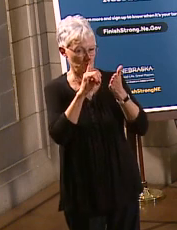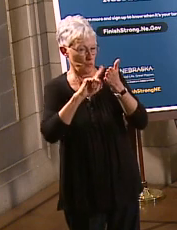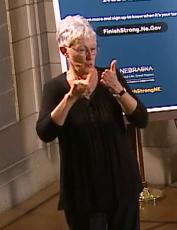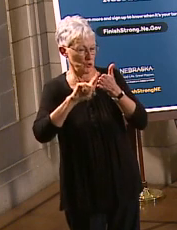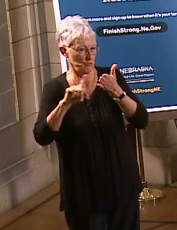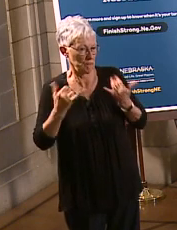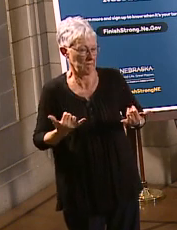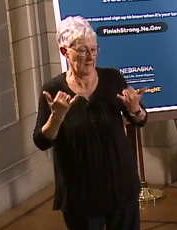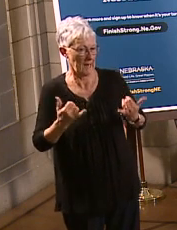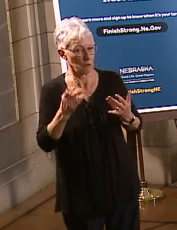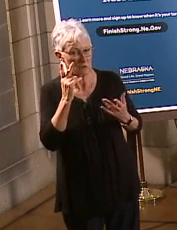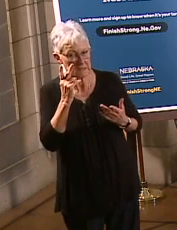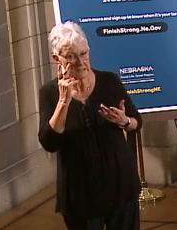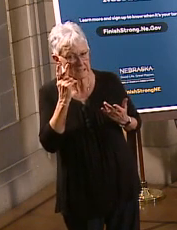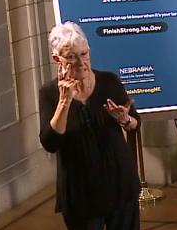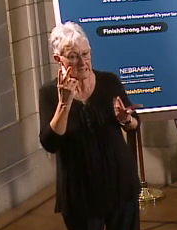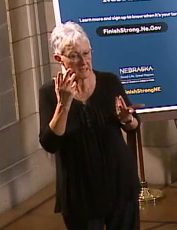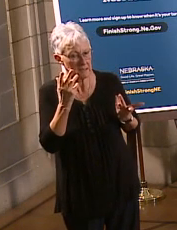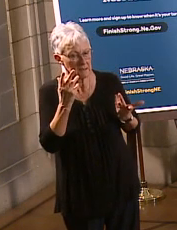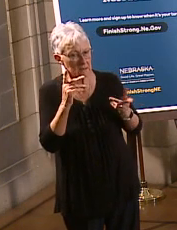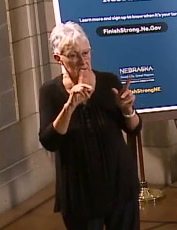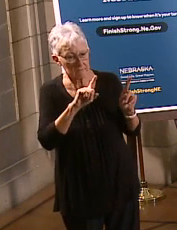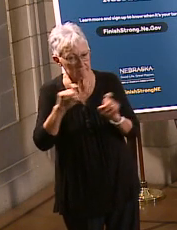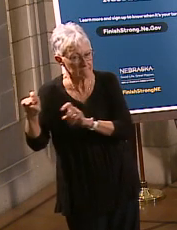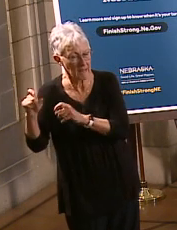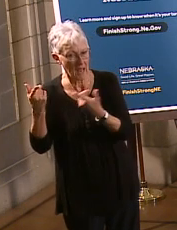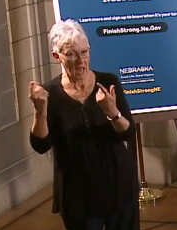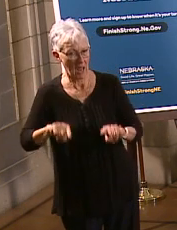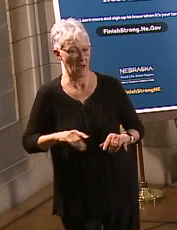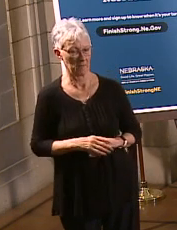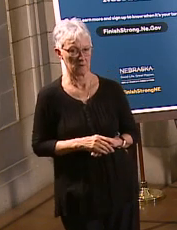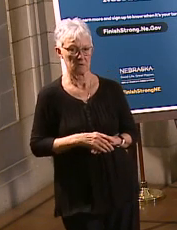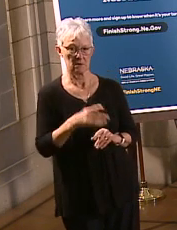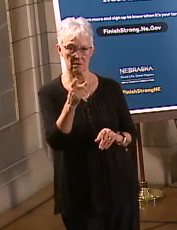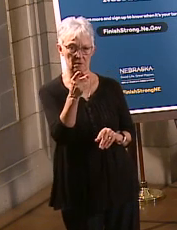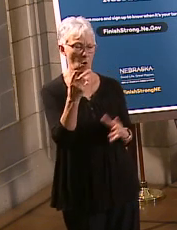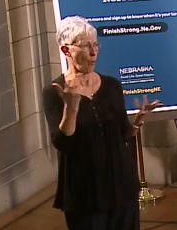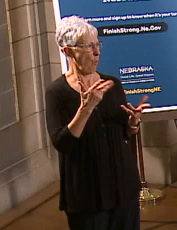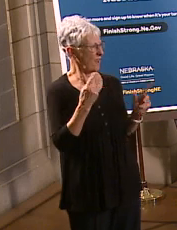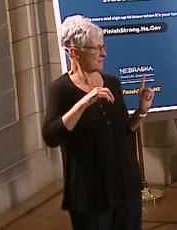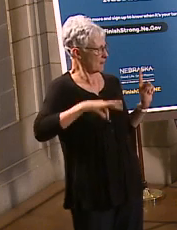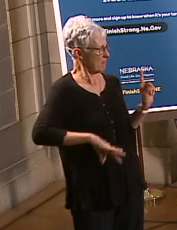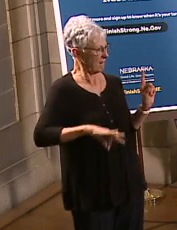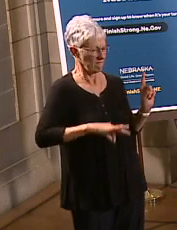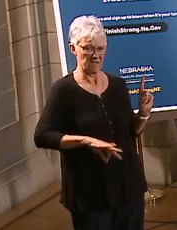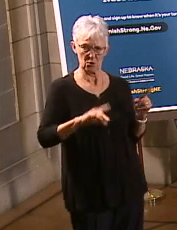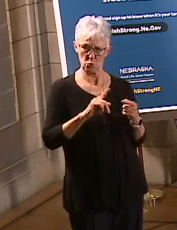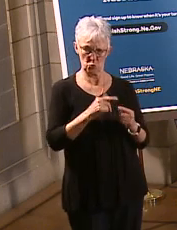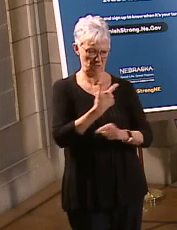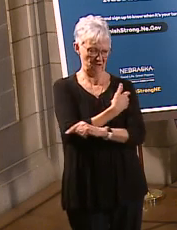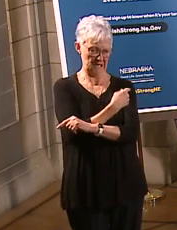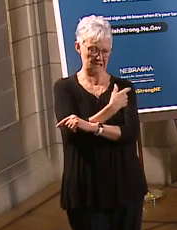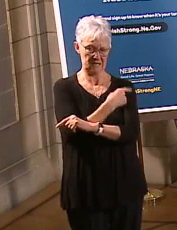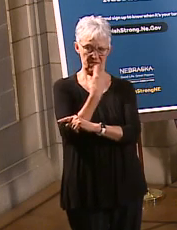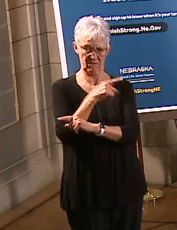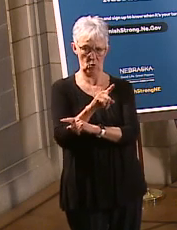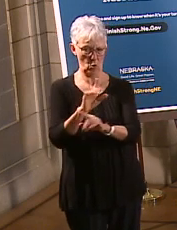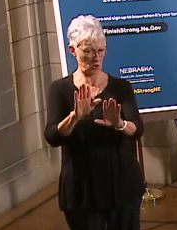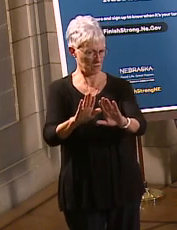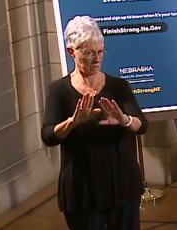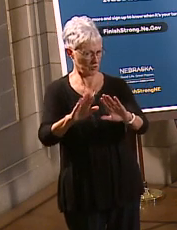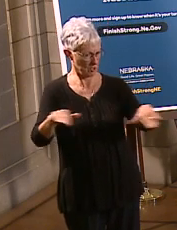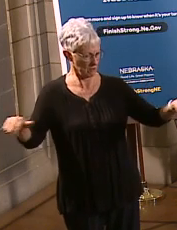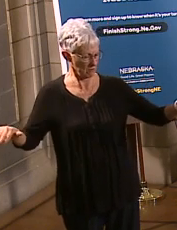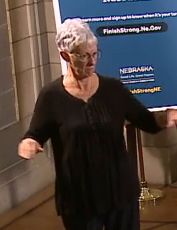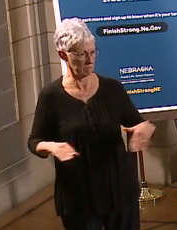do you see as the advantages of vaccinating children? So Andrew asked, what would be the advantages for